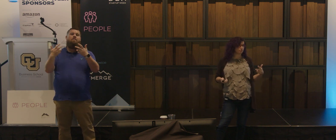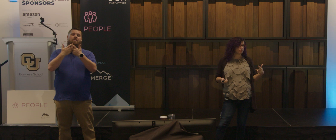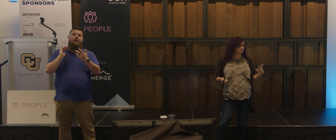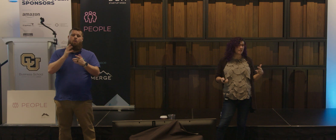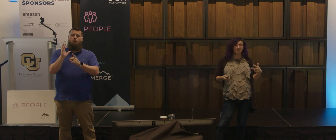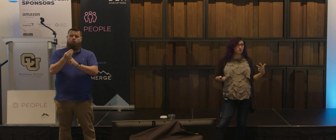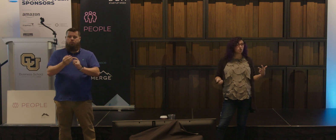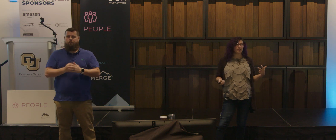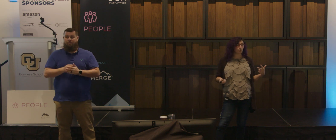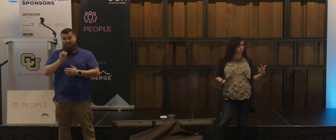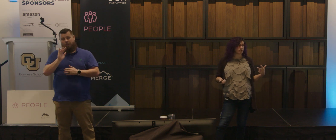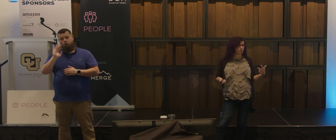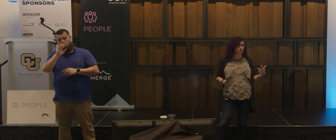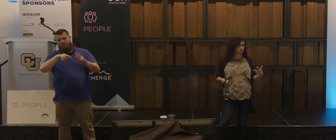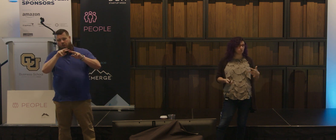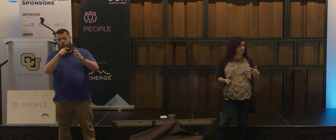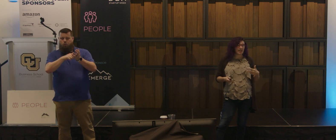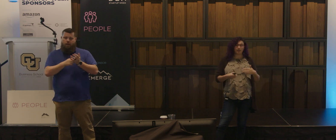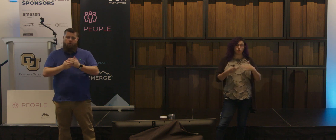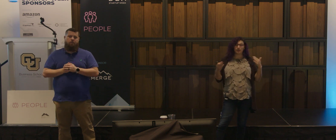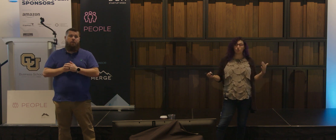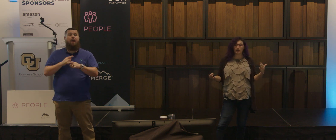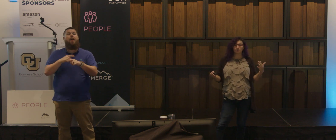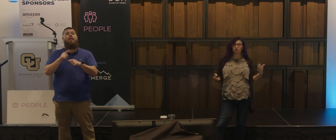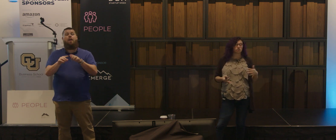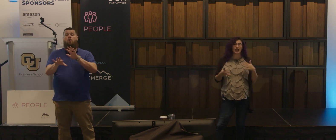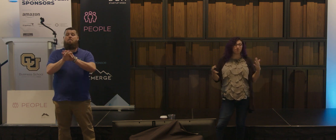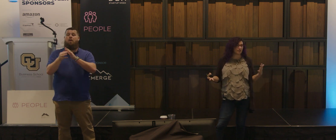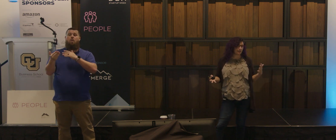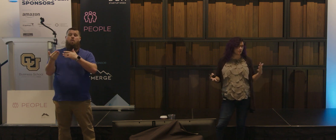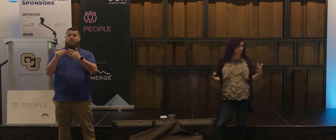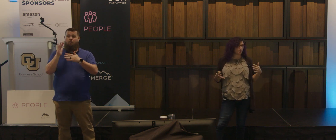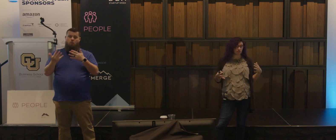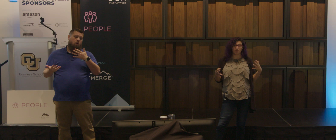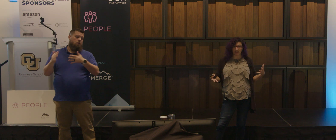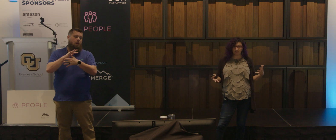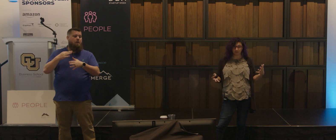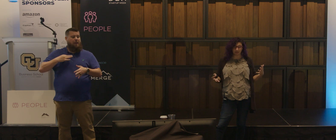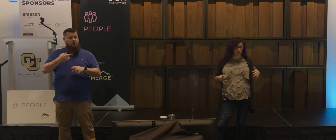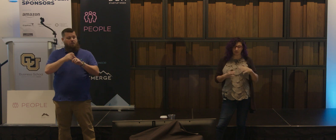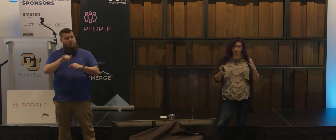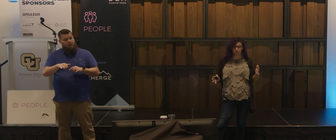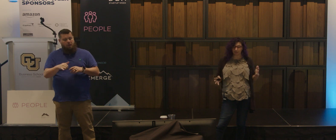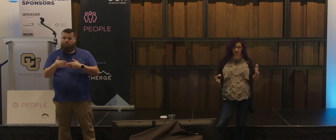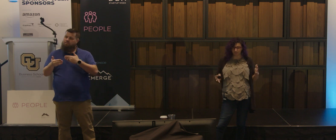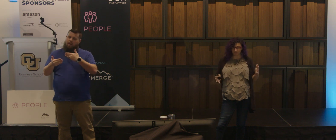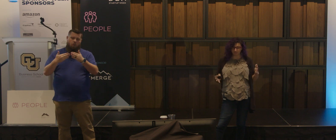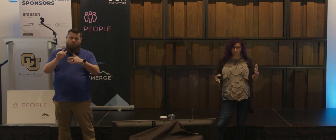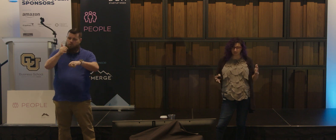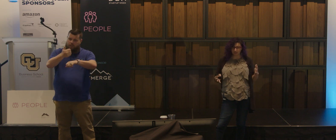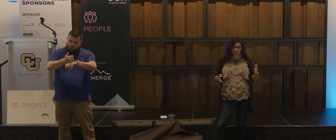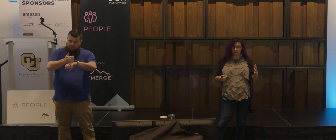culture? That's your evaluation criteria. And then you pick whatever your top candidates are from that, however you set that